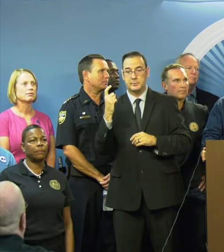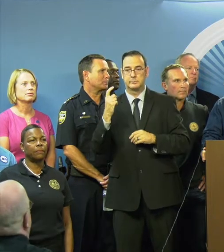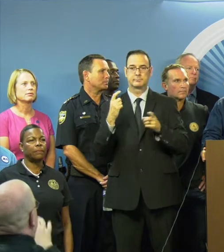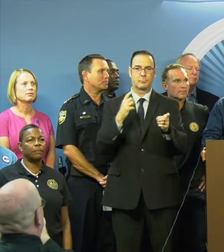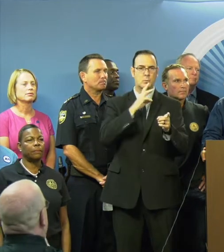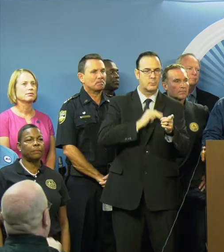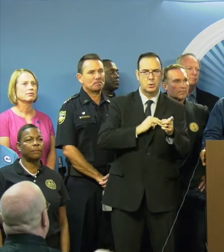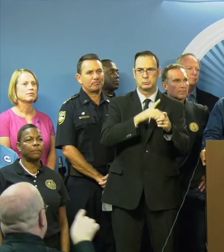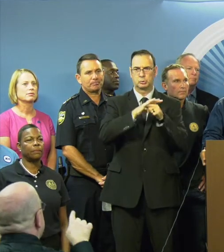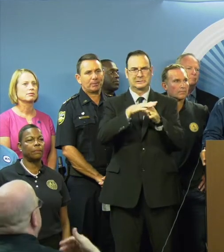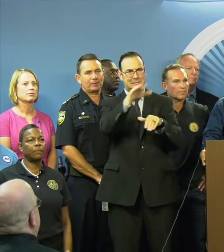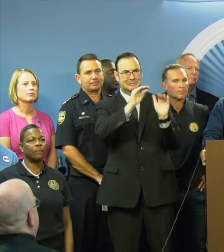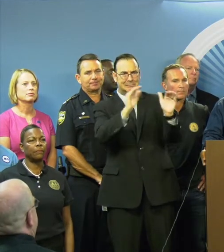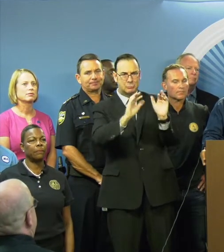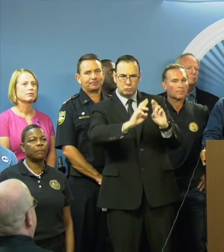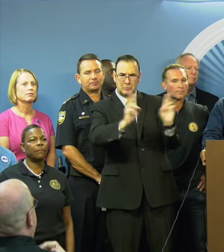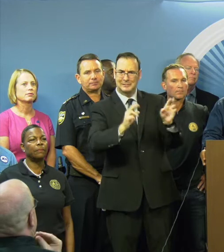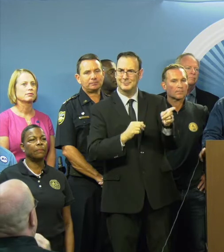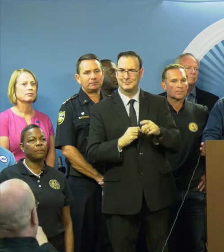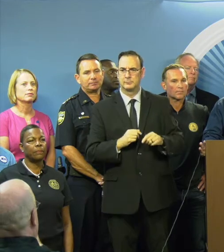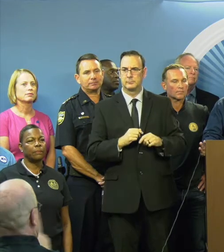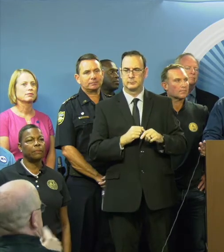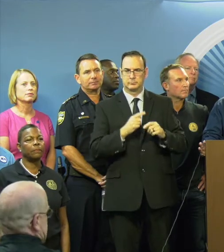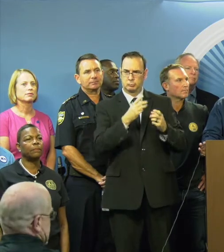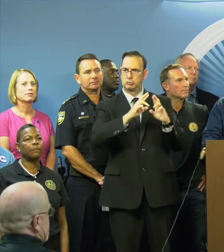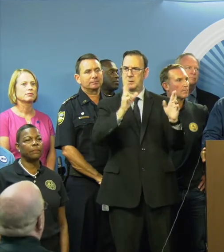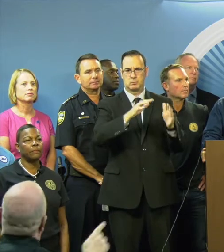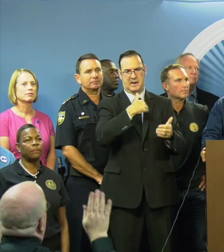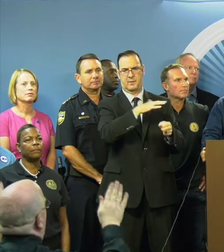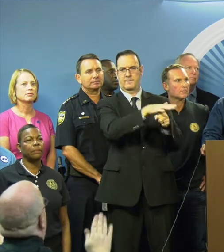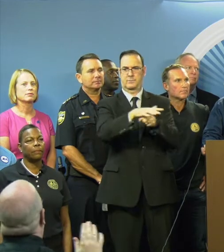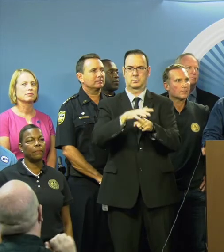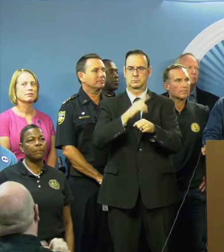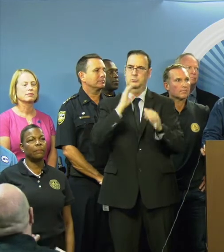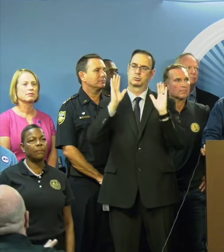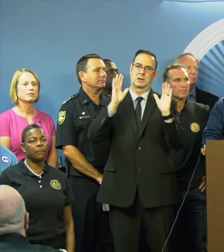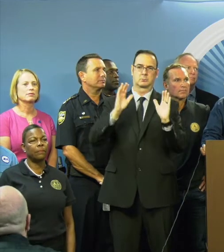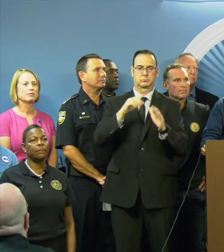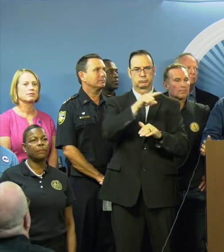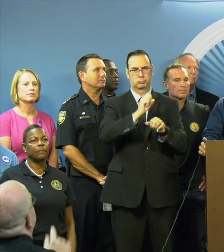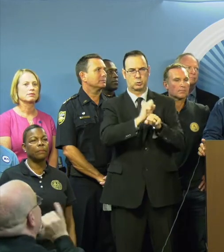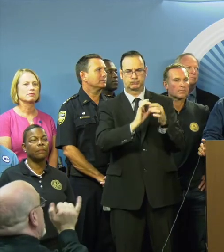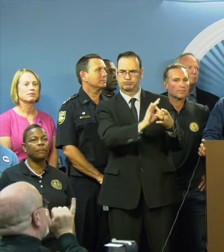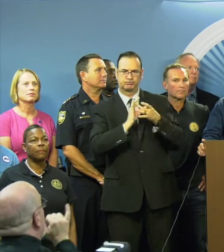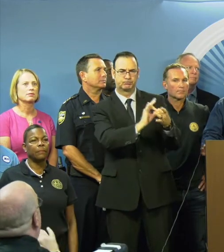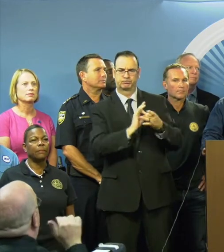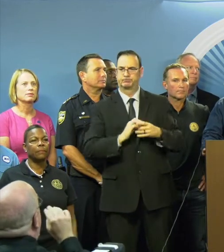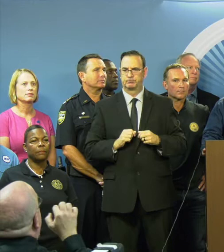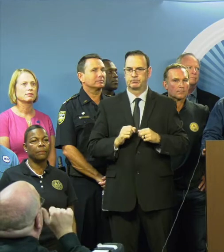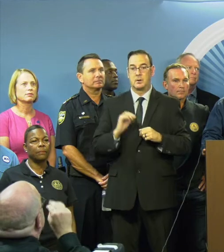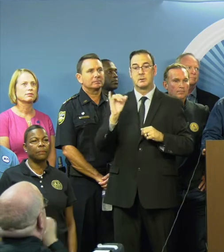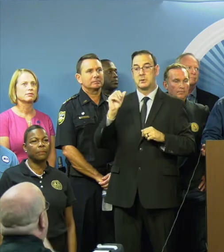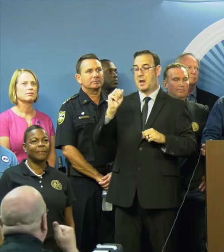the importance of having restocking the shelves, and I think they've been great to work with. But you also can get some of this stuff on Amazon. They're